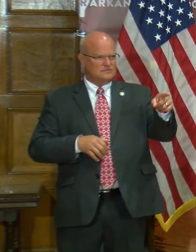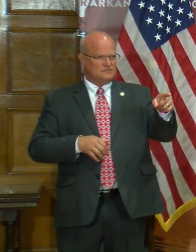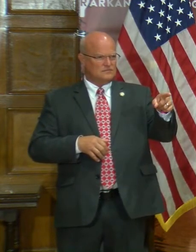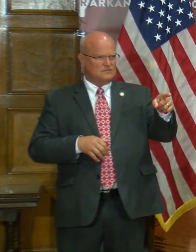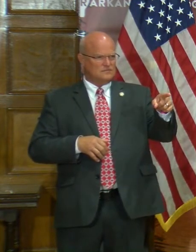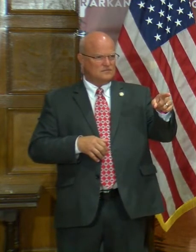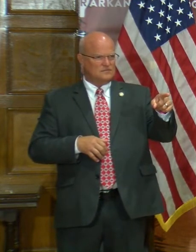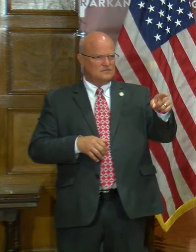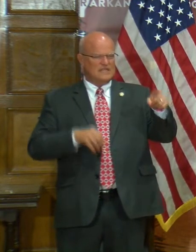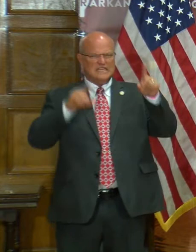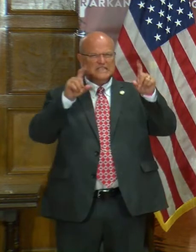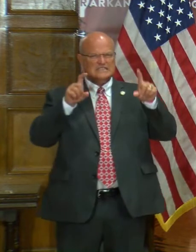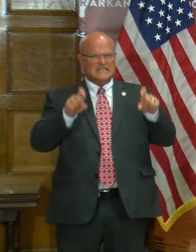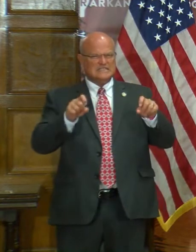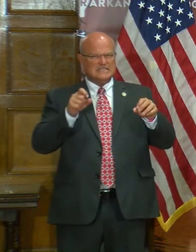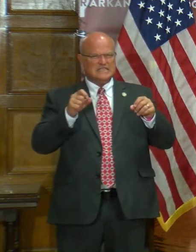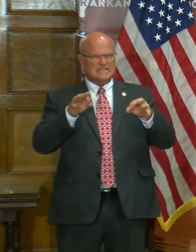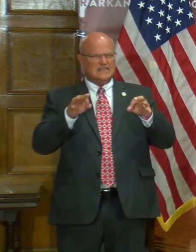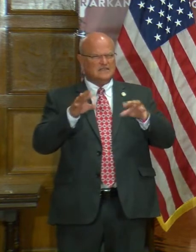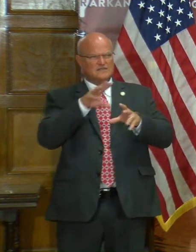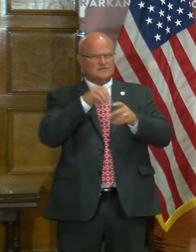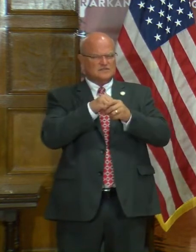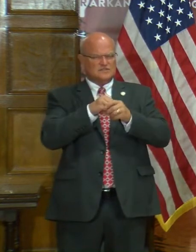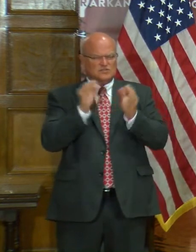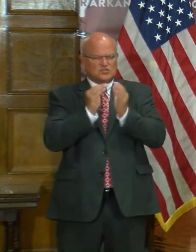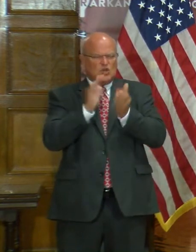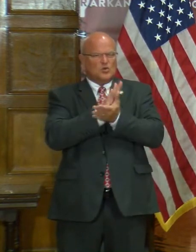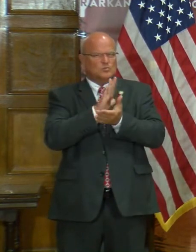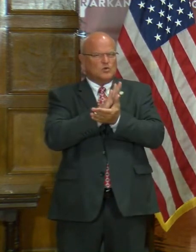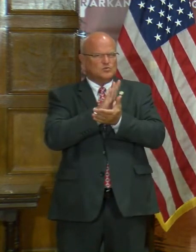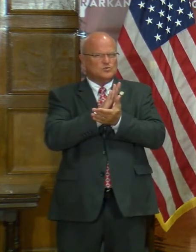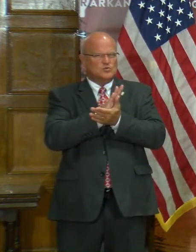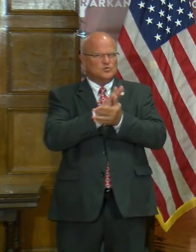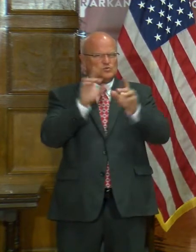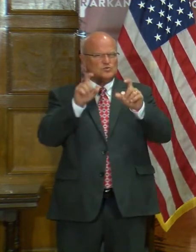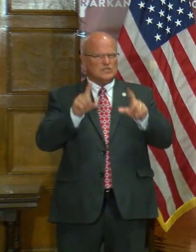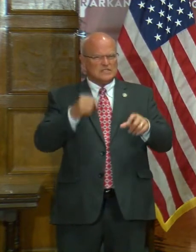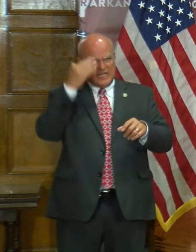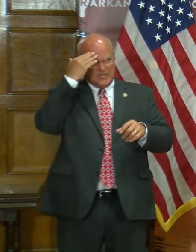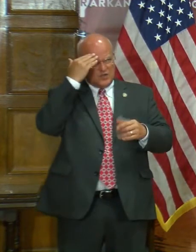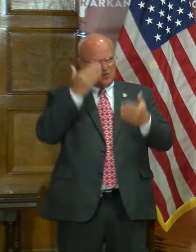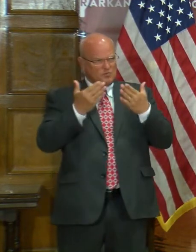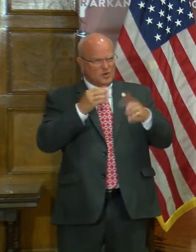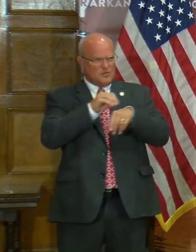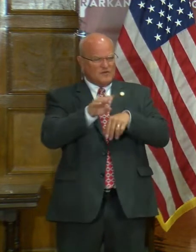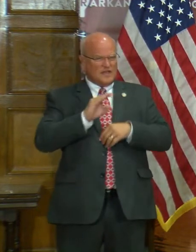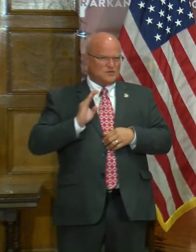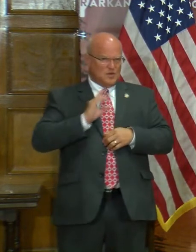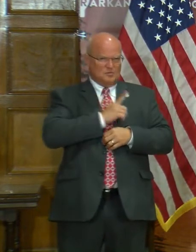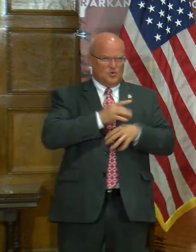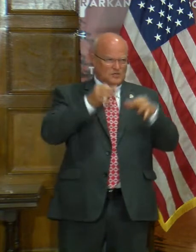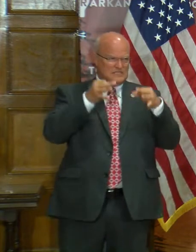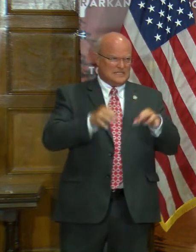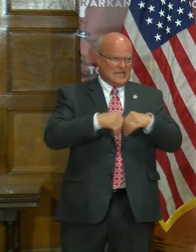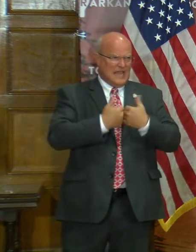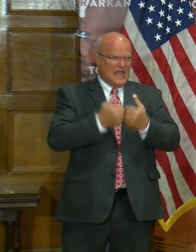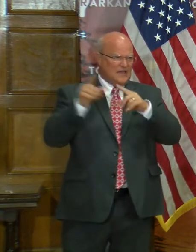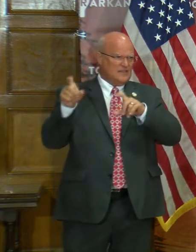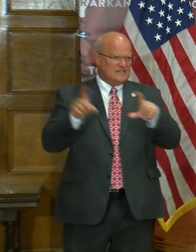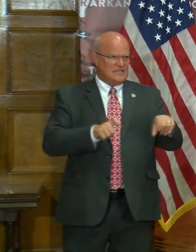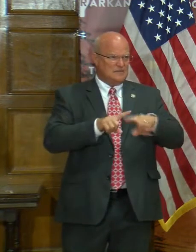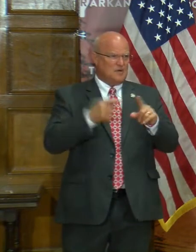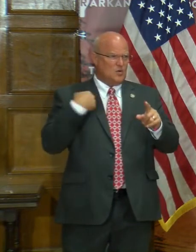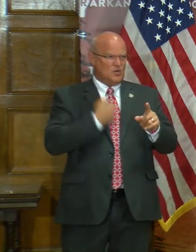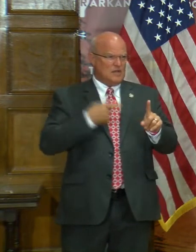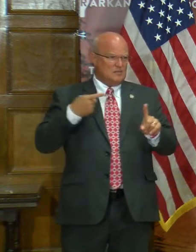a testing capability, especially when you're involving so many small schools? And, I know probably your advisory board will decide on how they're tested, but are